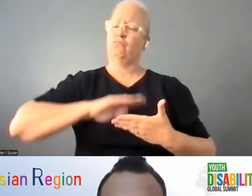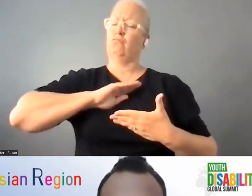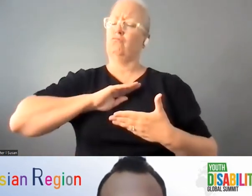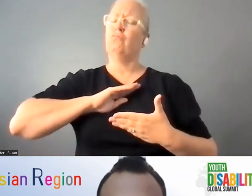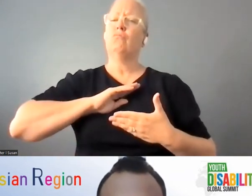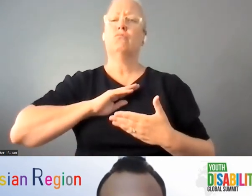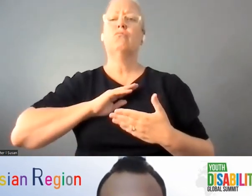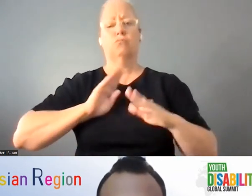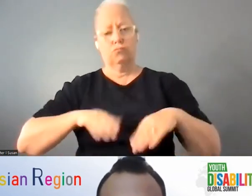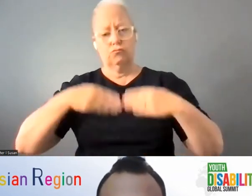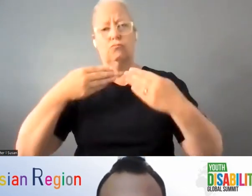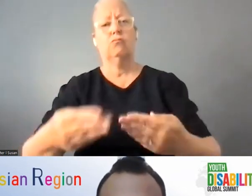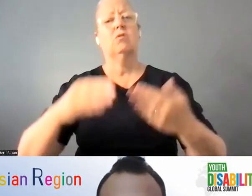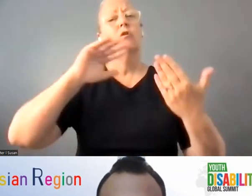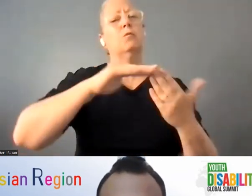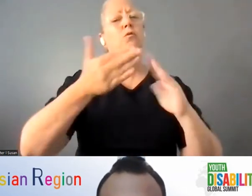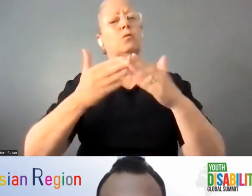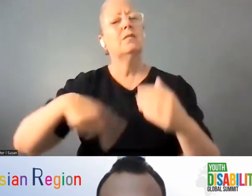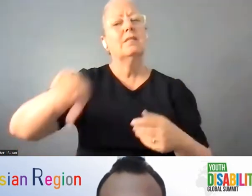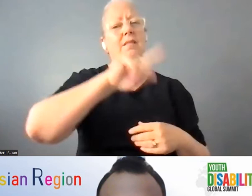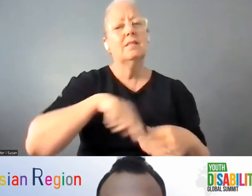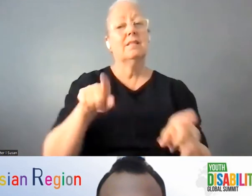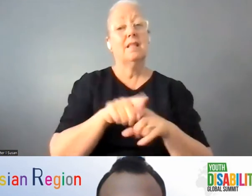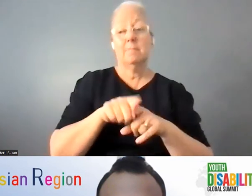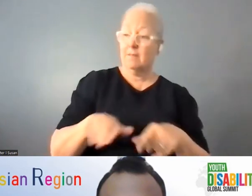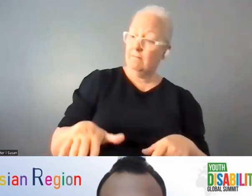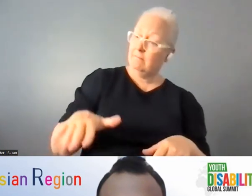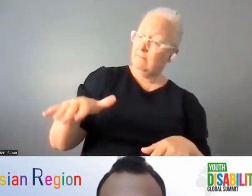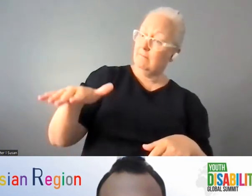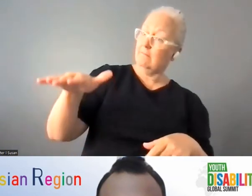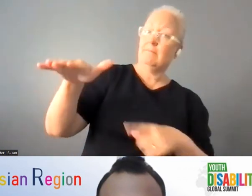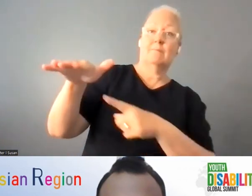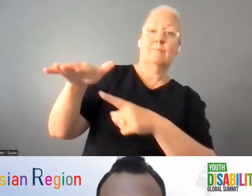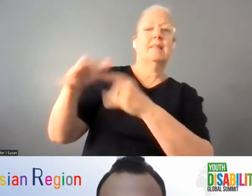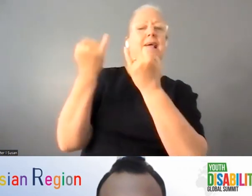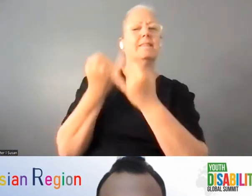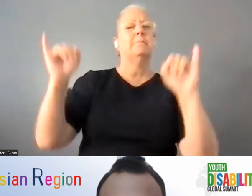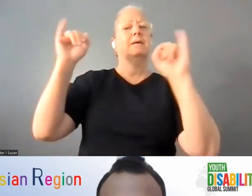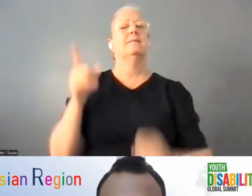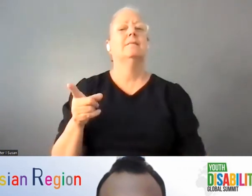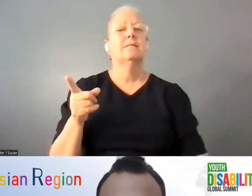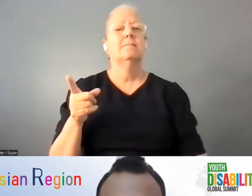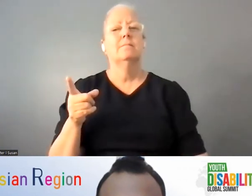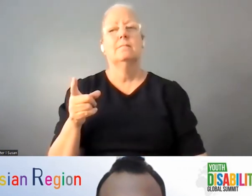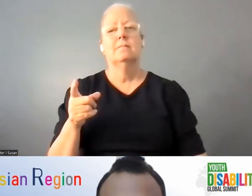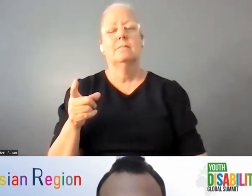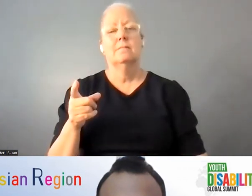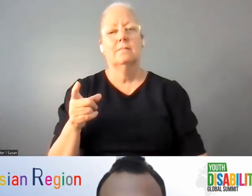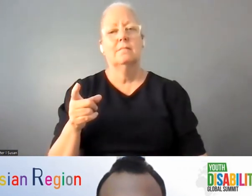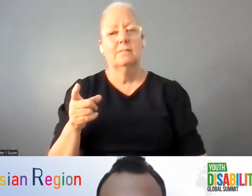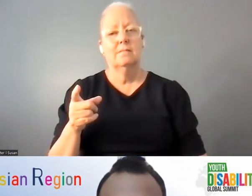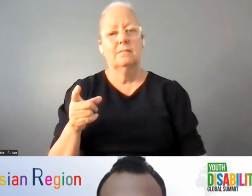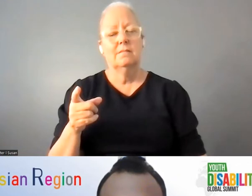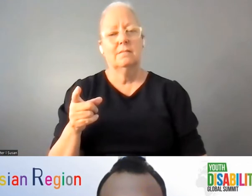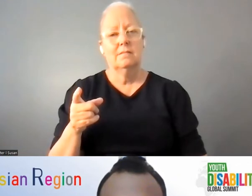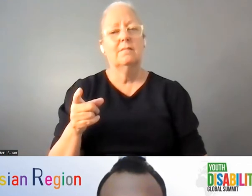to society when they grow up, they are settled and they're independent, I think gives them a boost to their